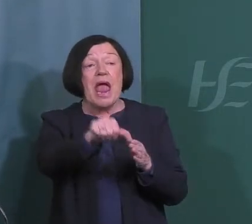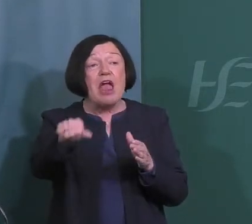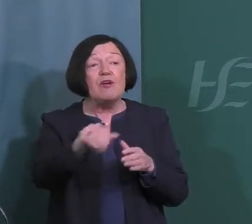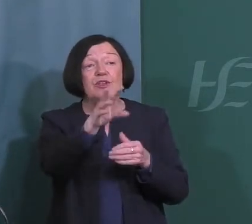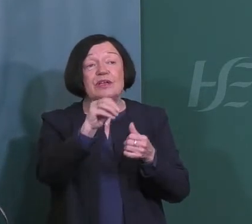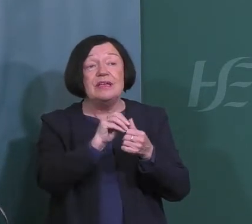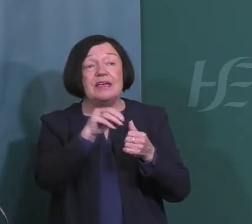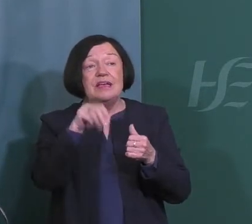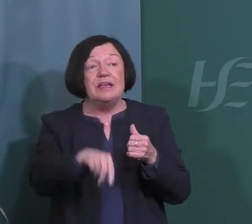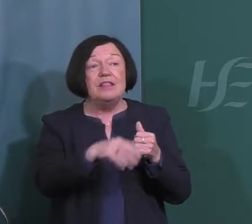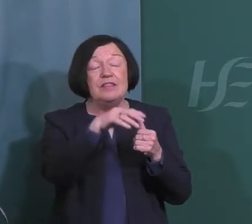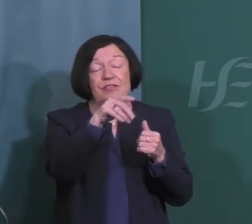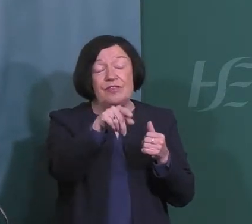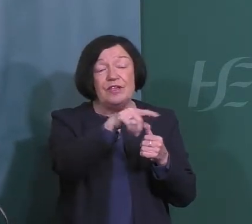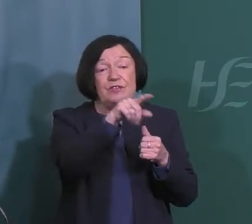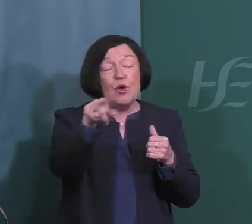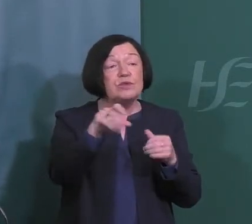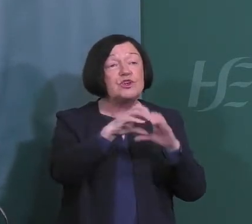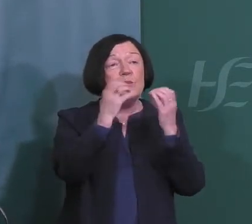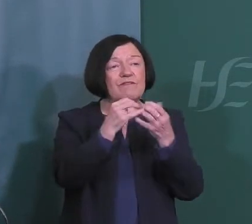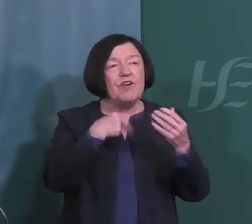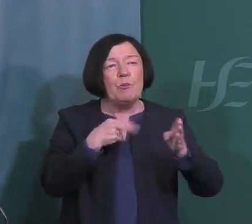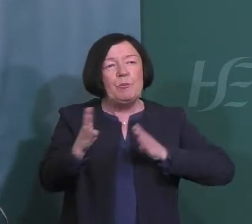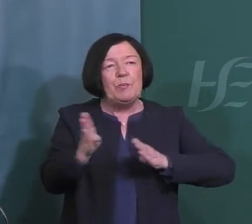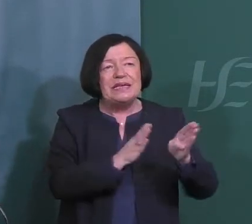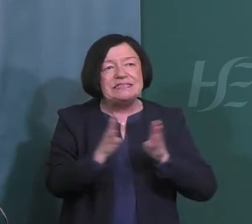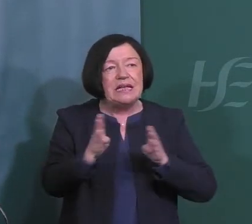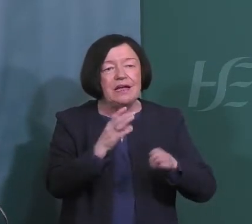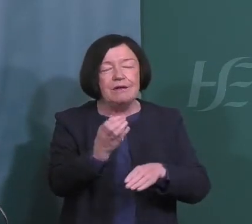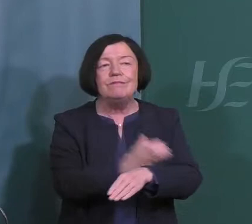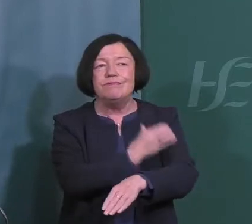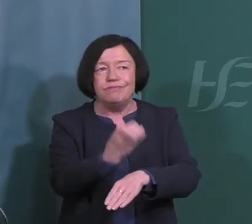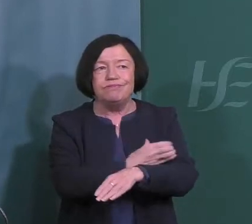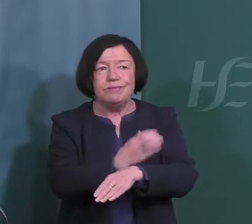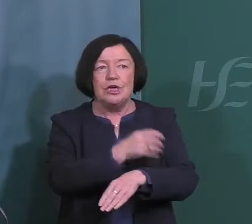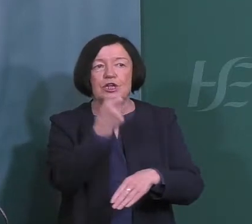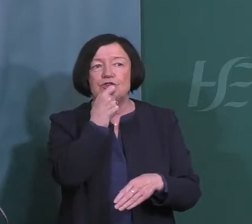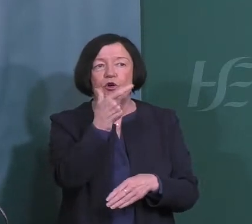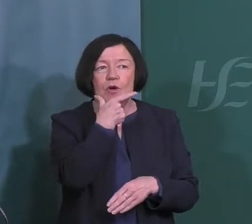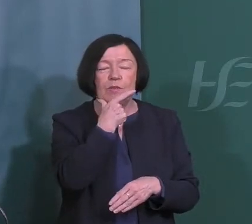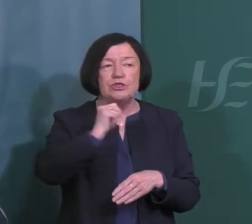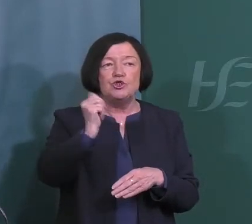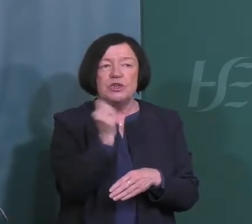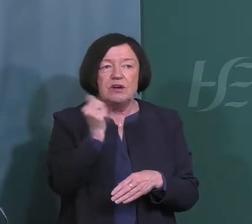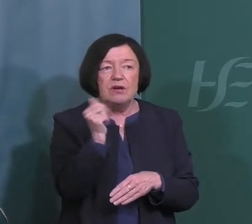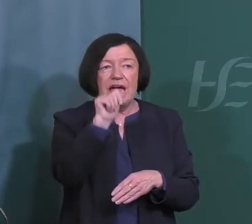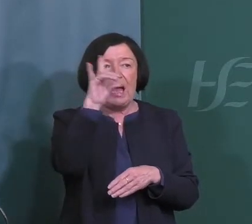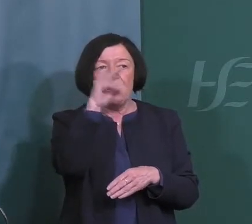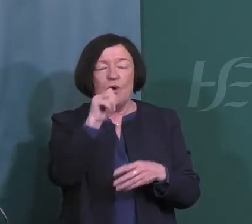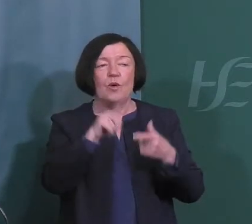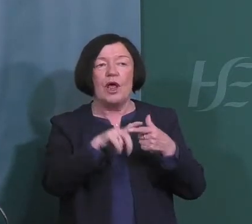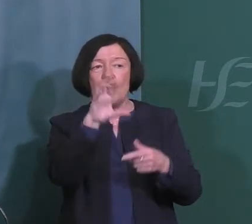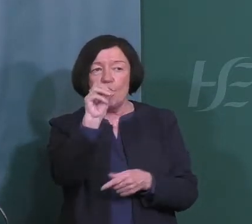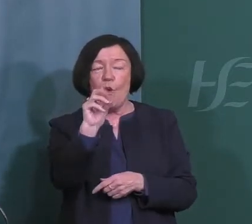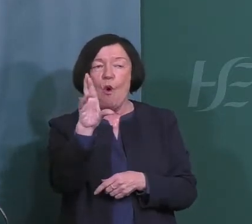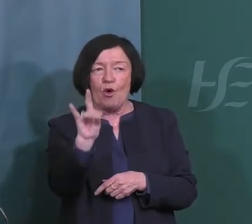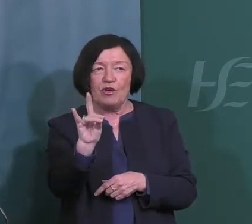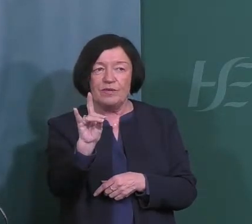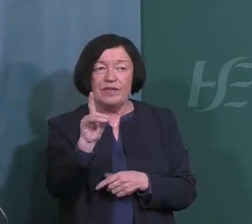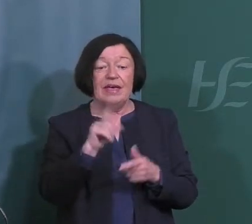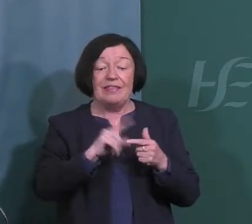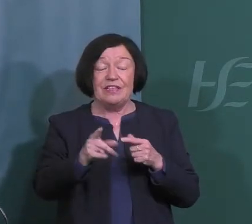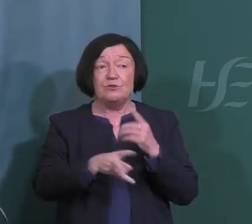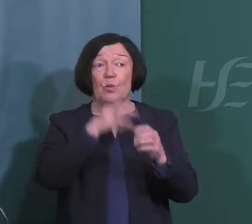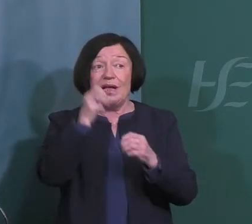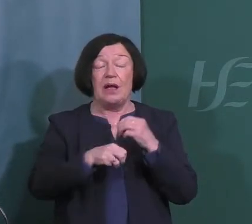particularly supporting communities that are very busy for testing, which continues to be Dublin, Donegal, Athlone and Cork. And